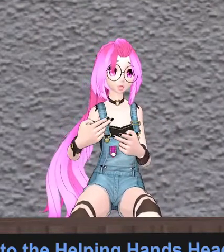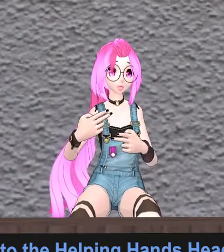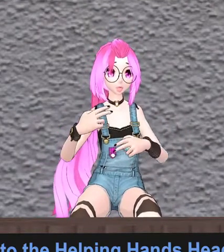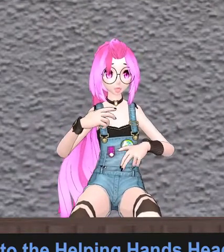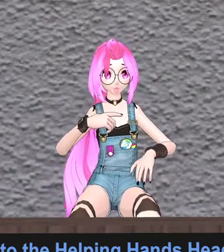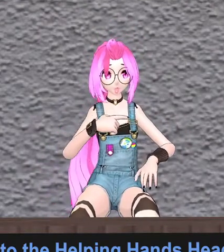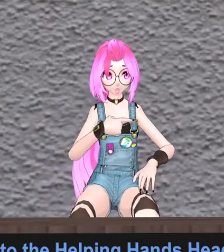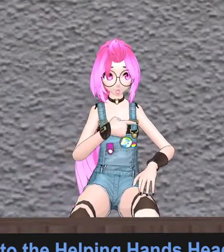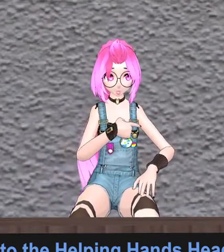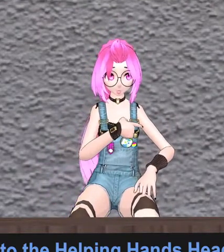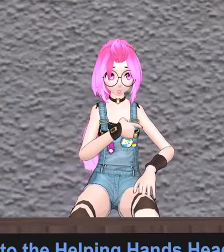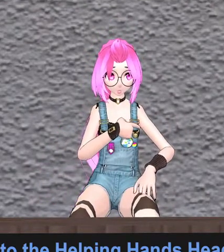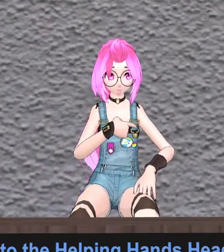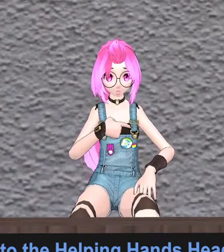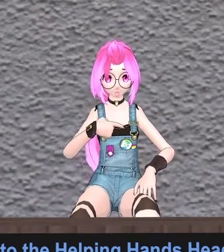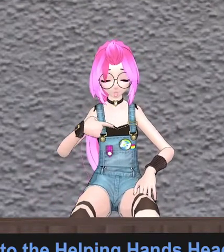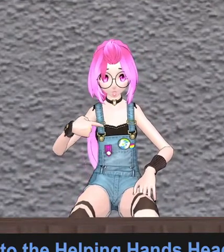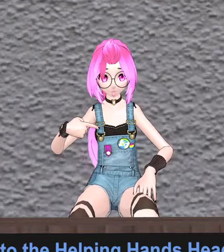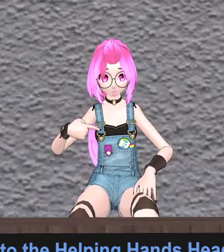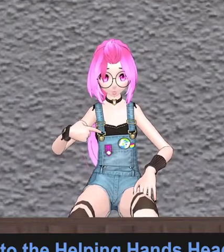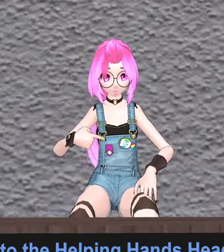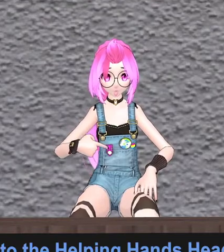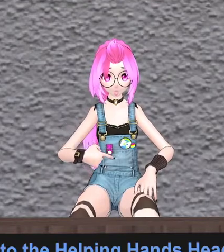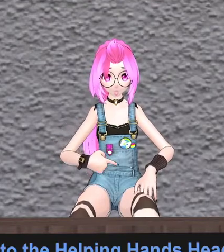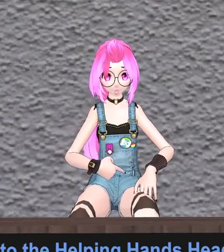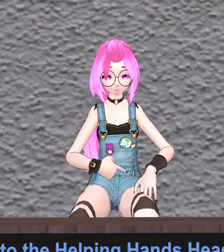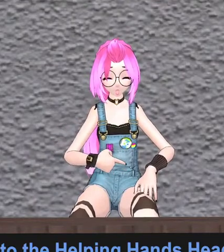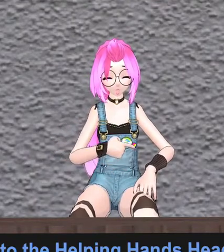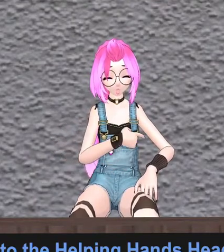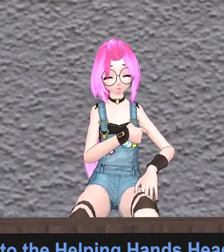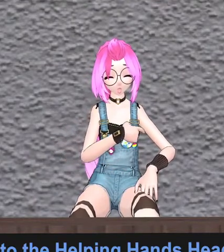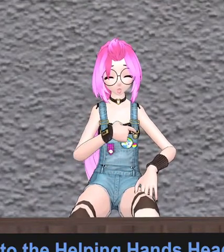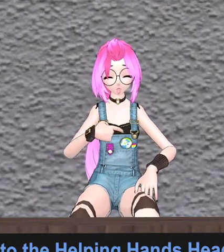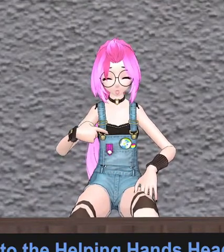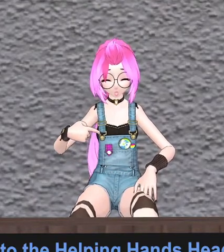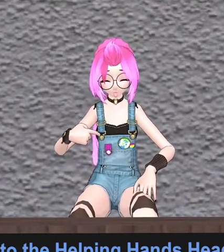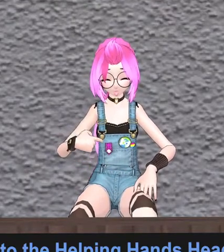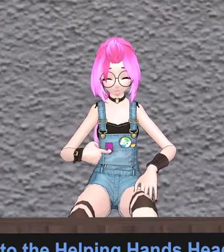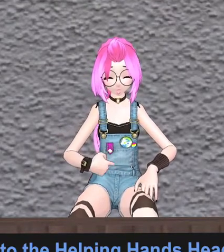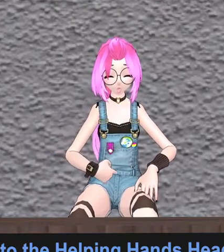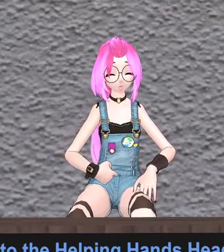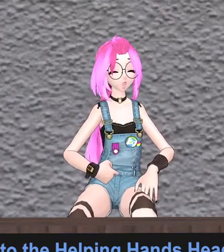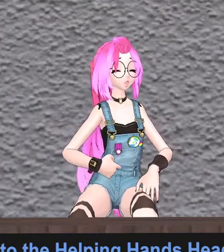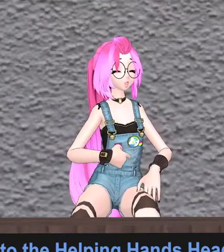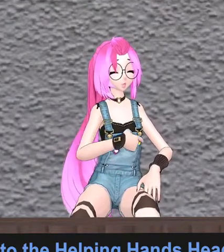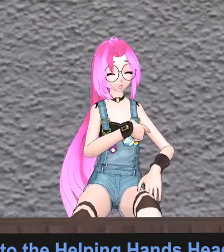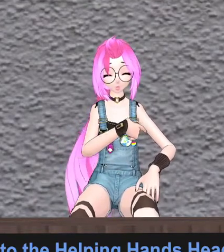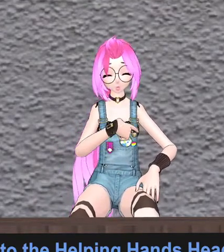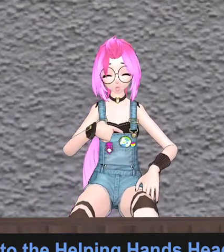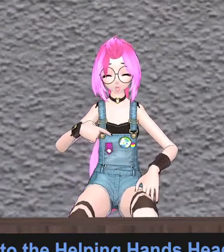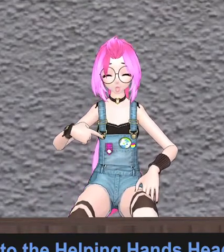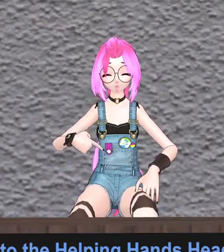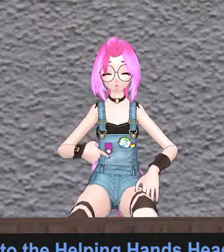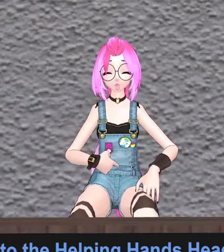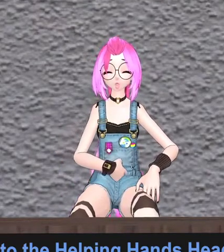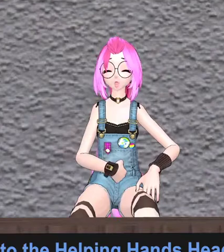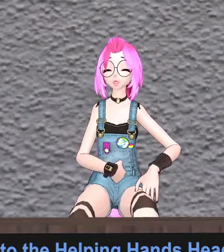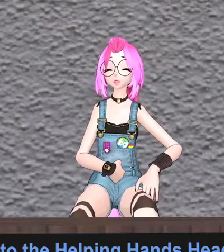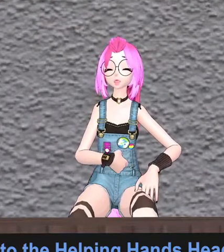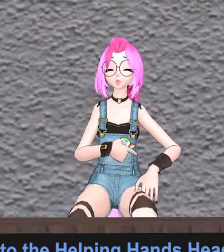traditional Chinese dress, it looks like the way that the folds of the fabric, it goes like this. It's almost like a seven